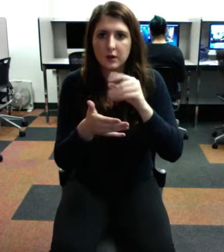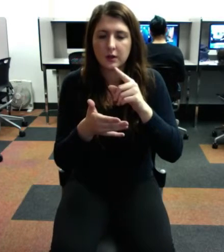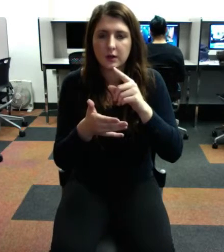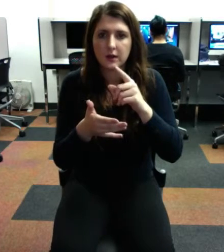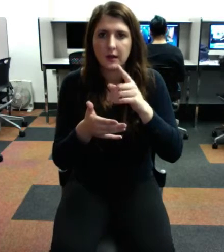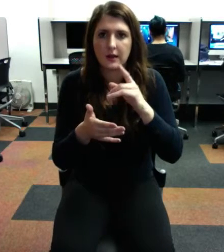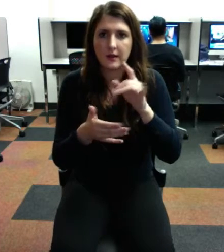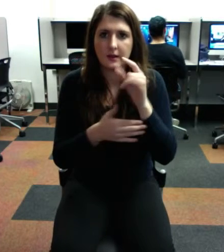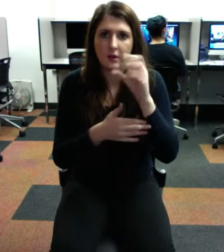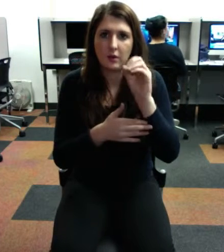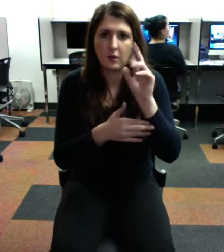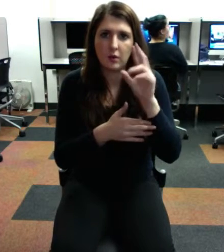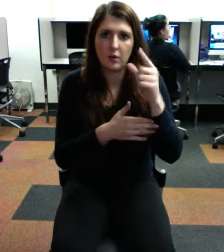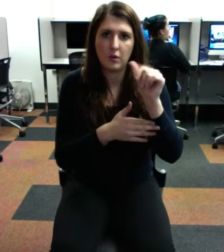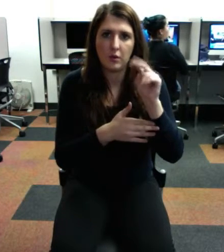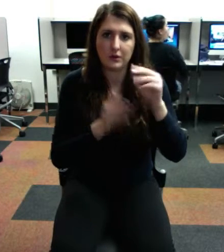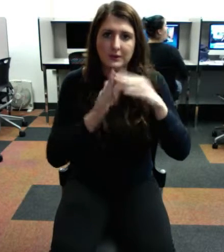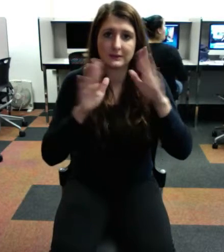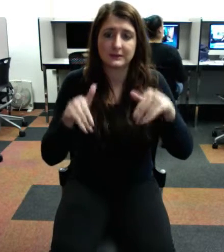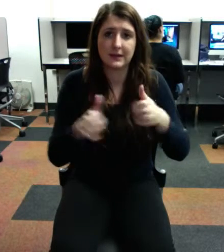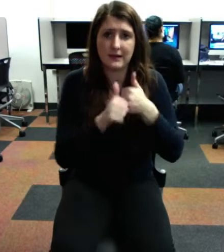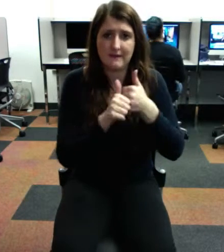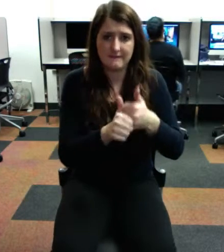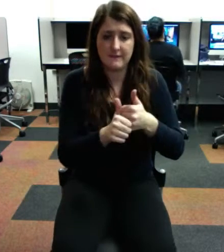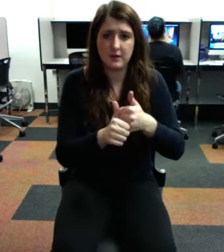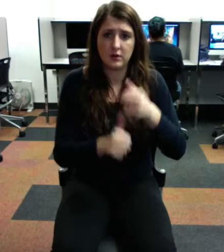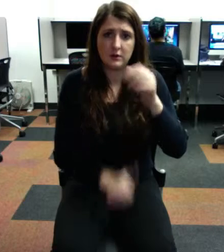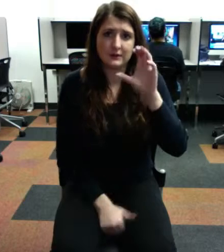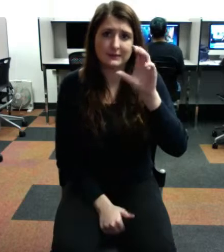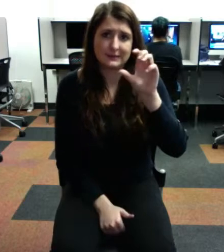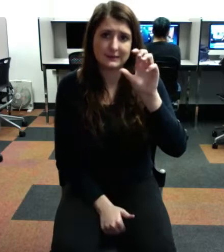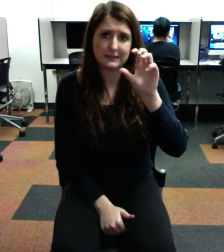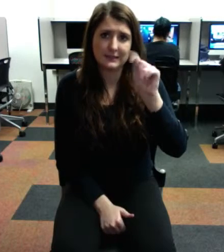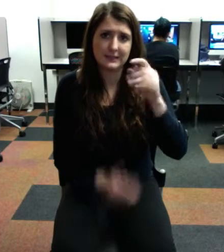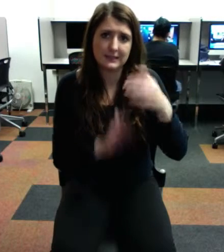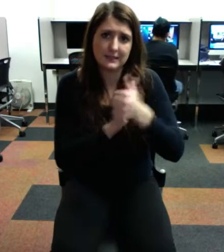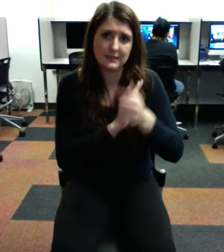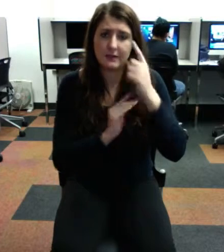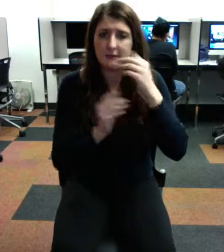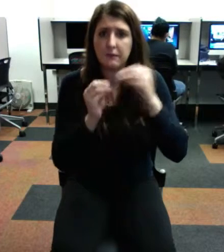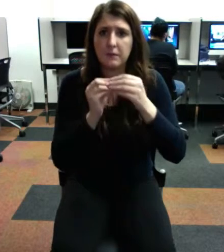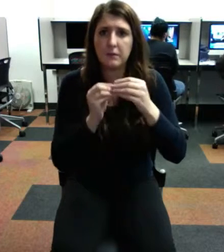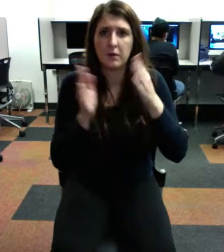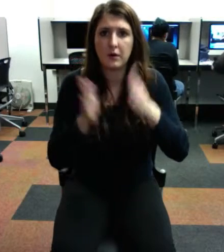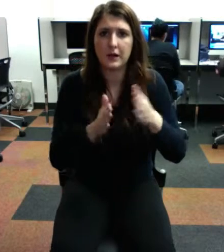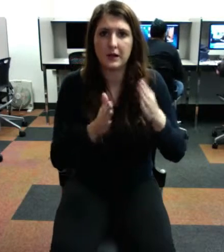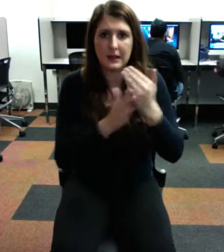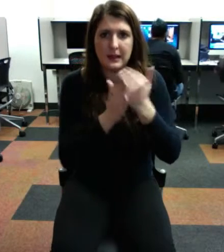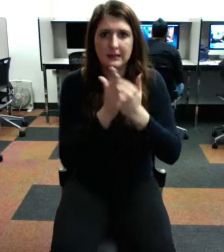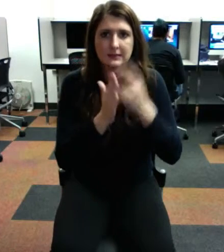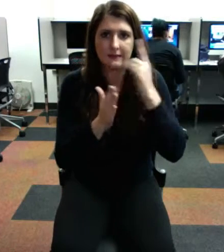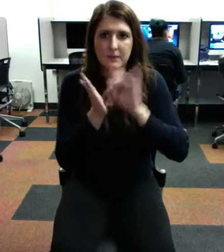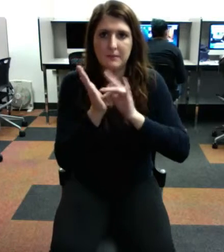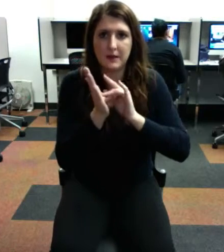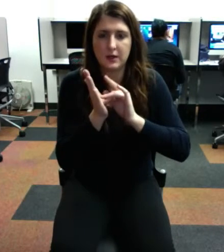systems. Follow us at cteskills.com for more lessons in medical terminology.